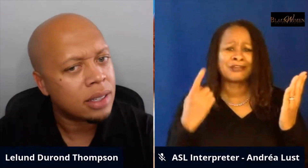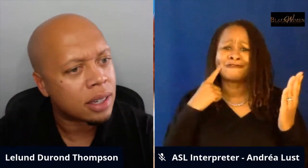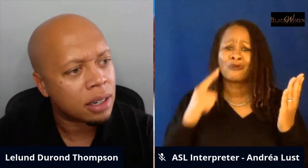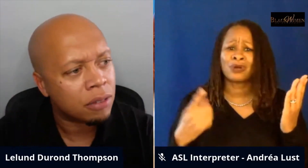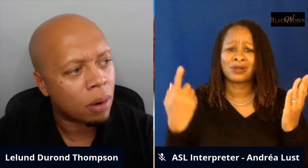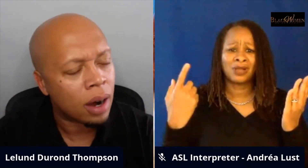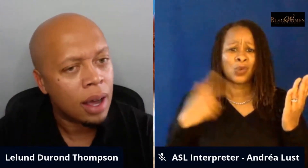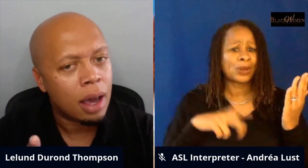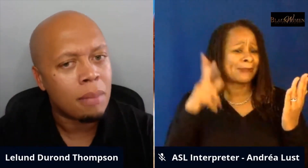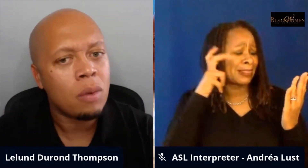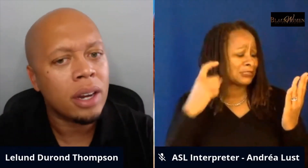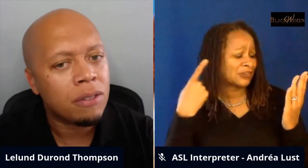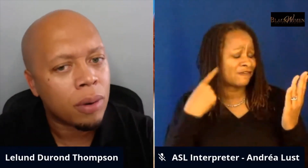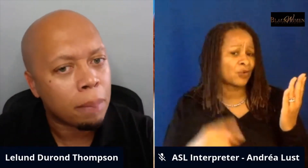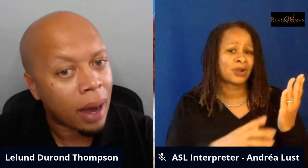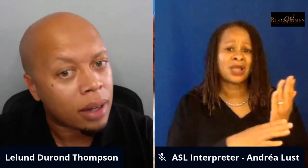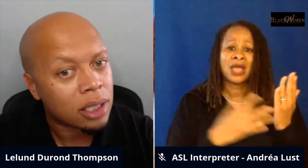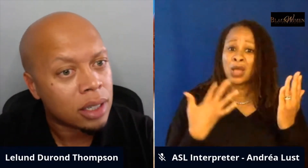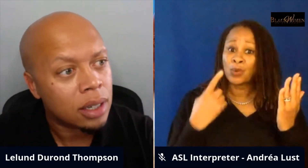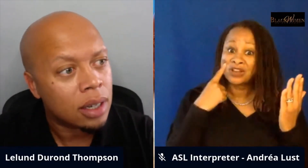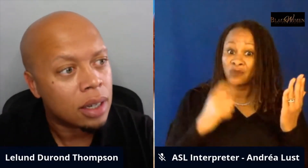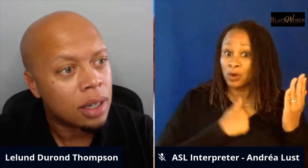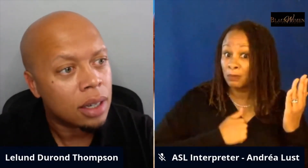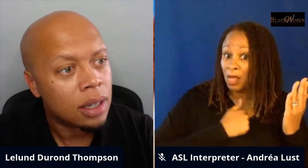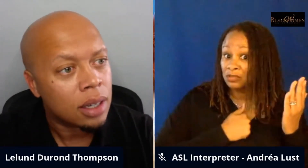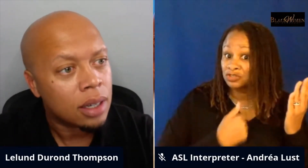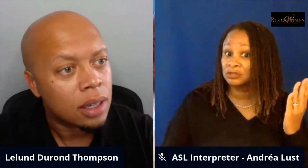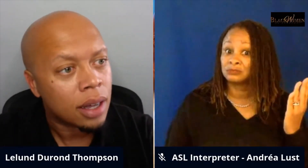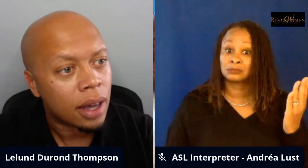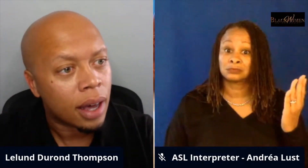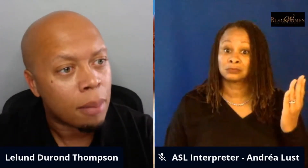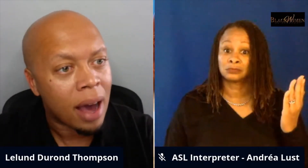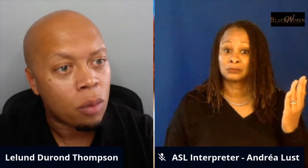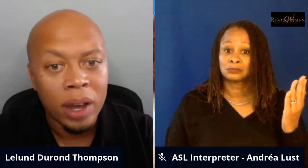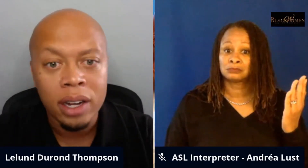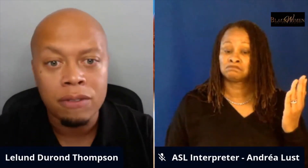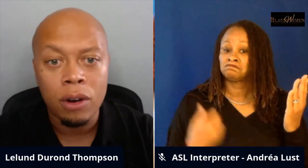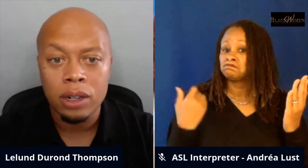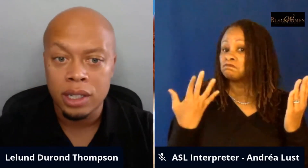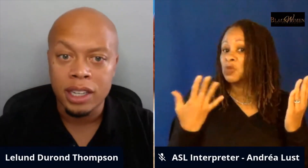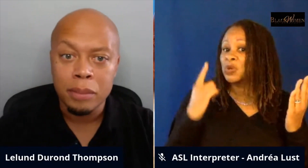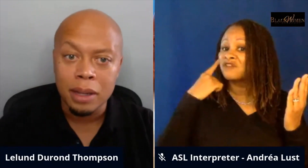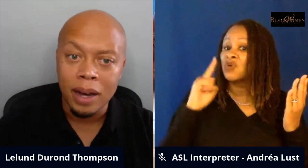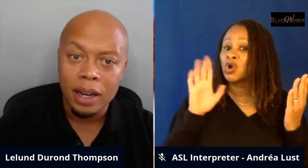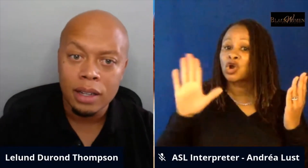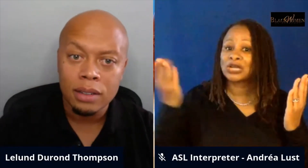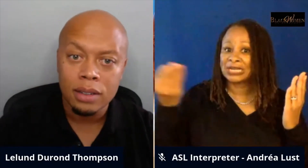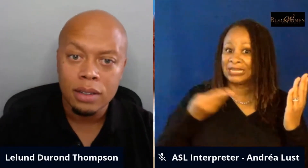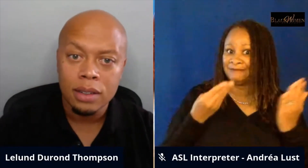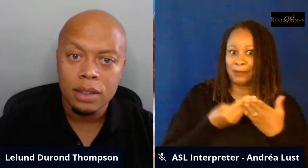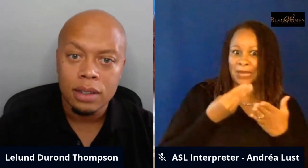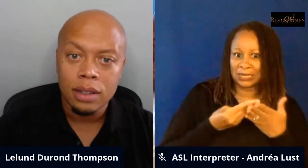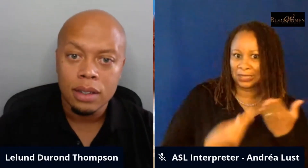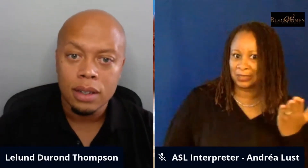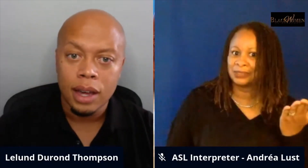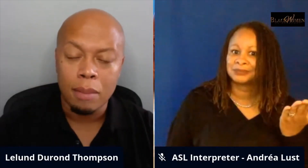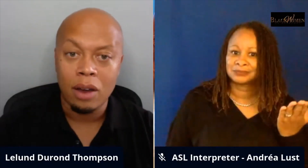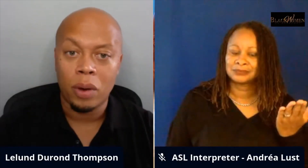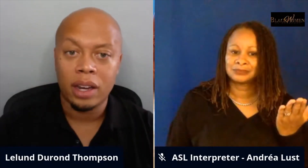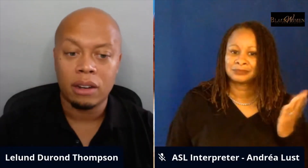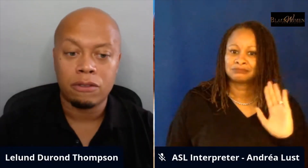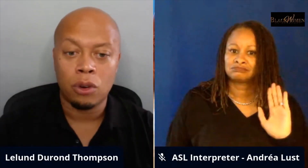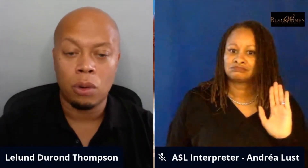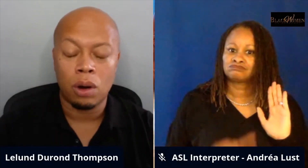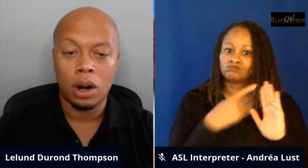I listening for? Am I waiting for an apology? Am I waiting for her to give me the money? Am